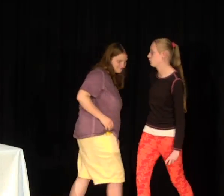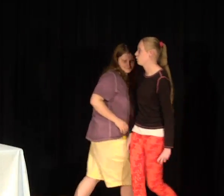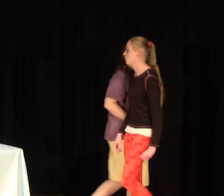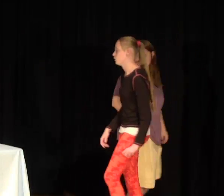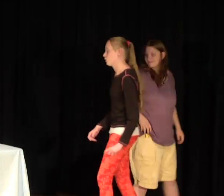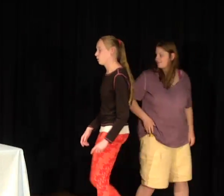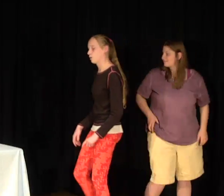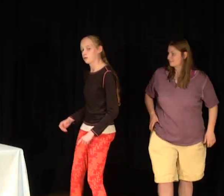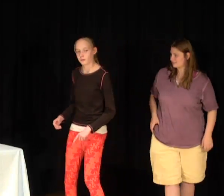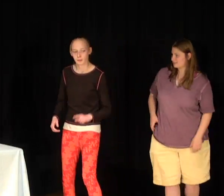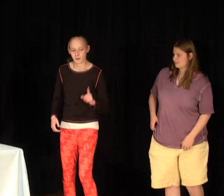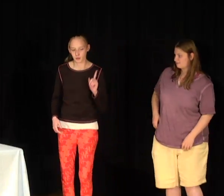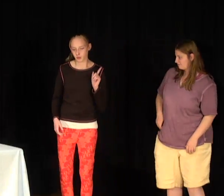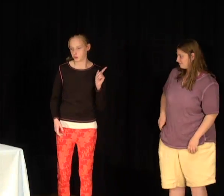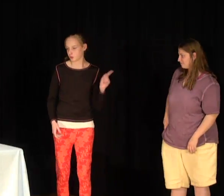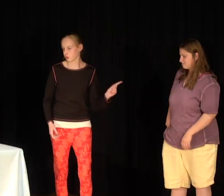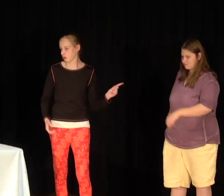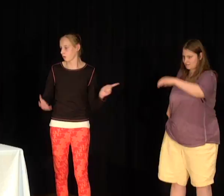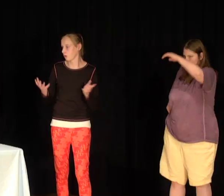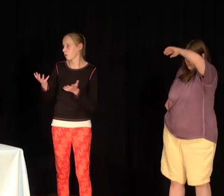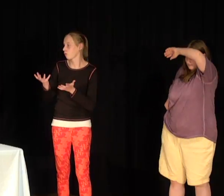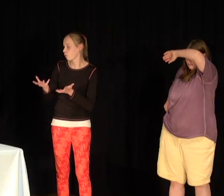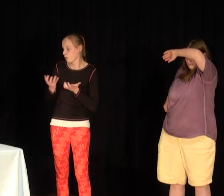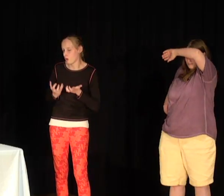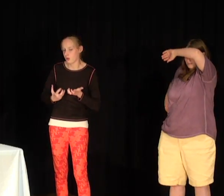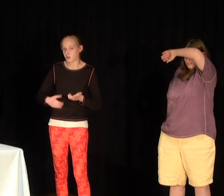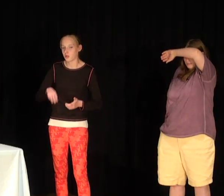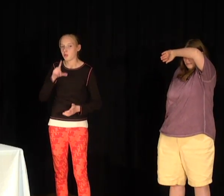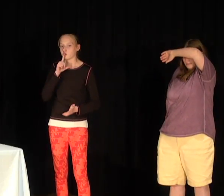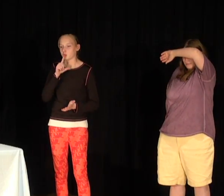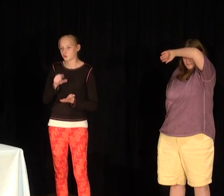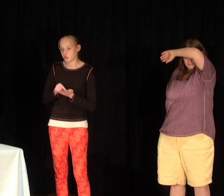I'll have chicken. Okay, she'll have some chicken nuggets,